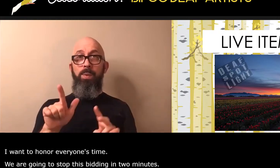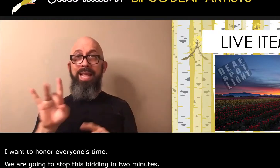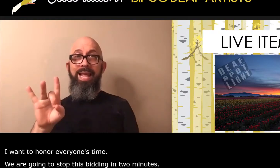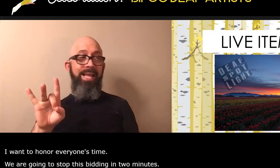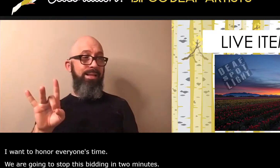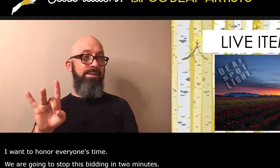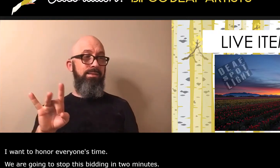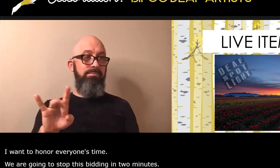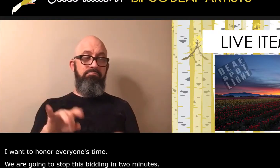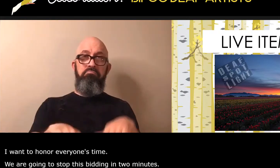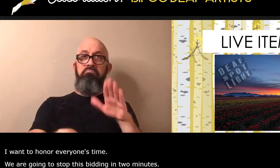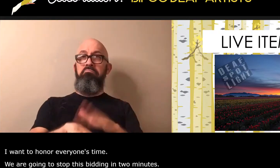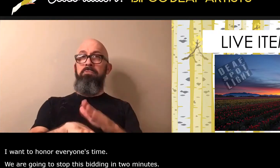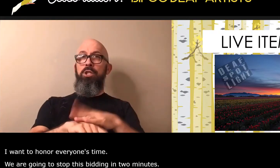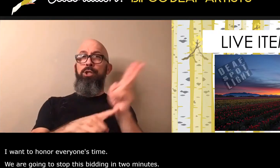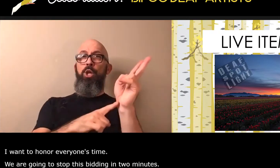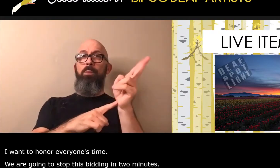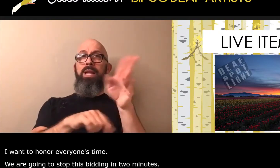427.